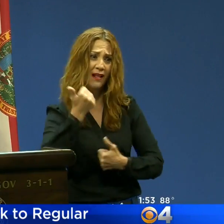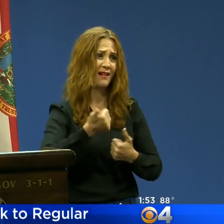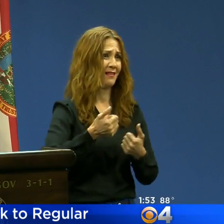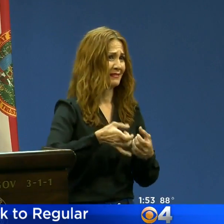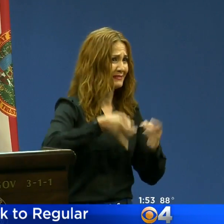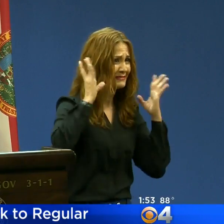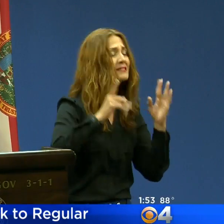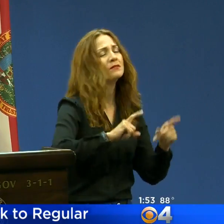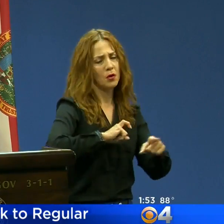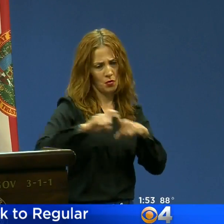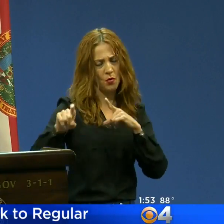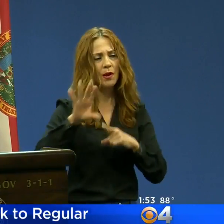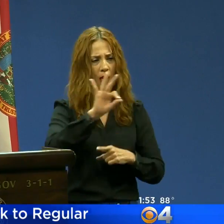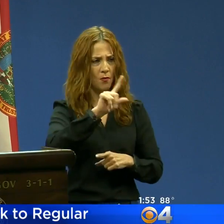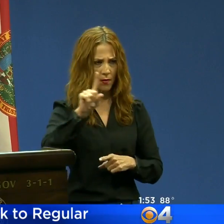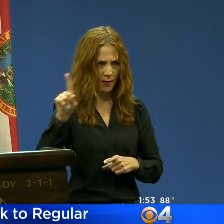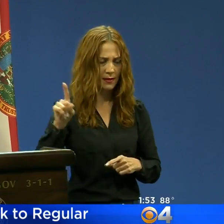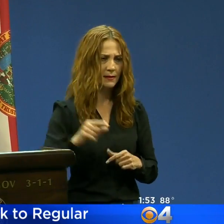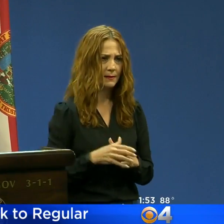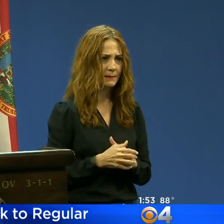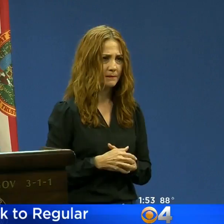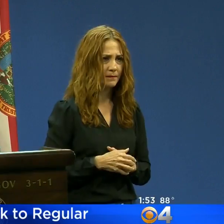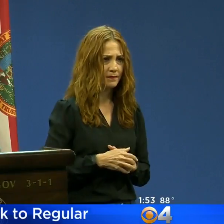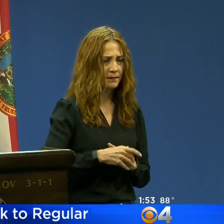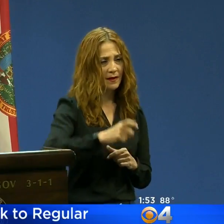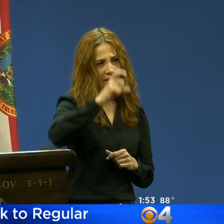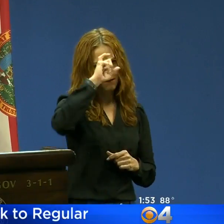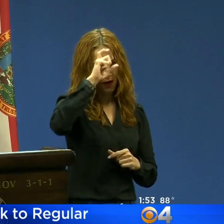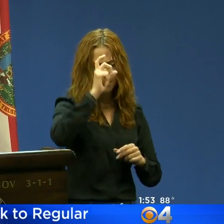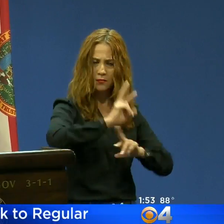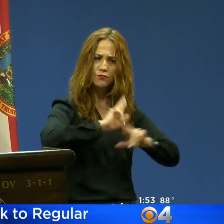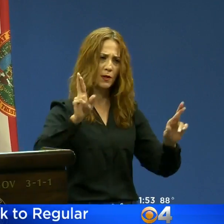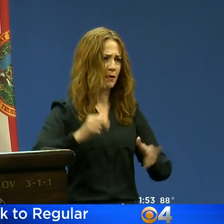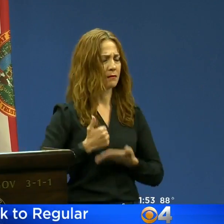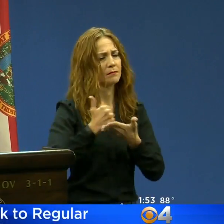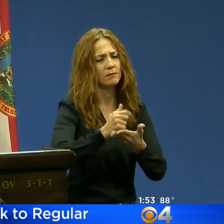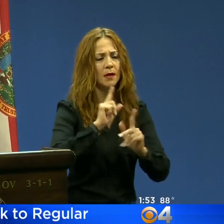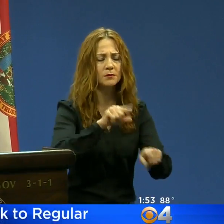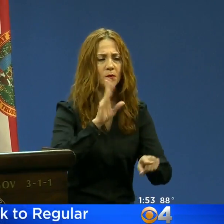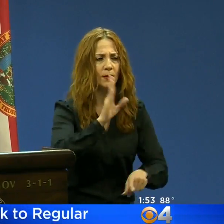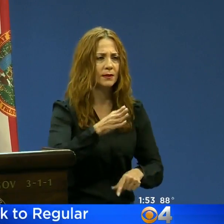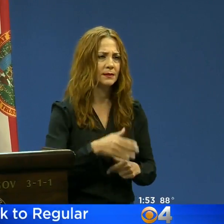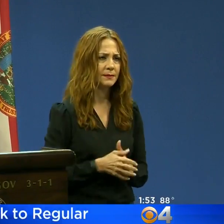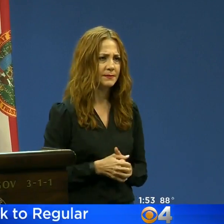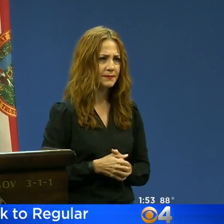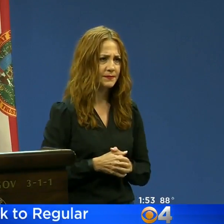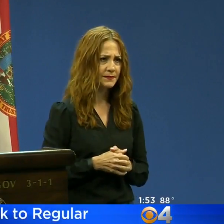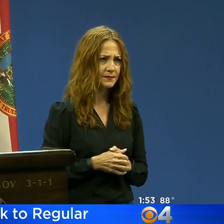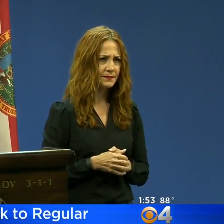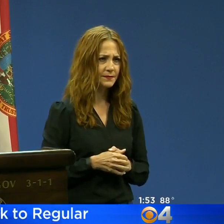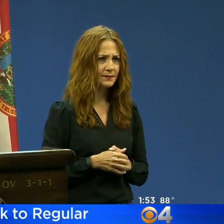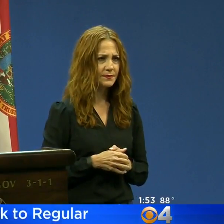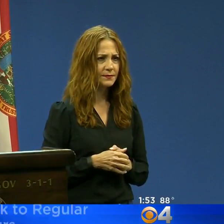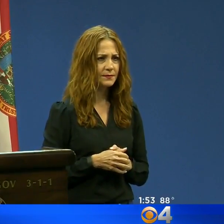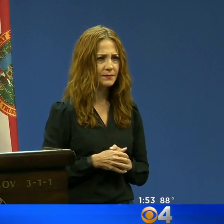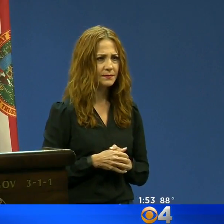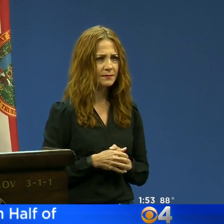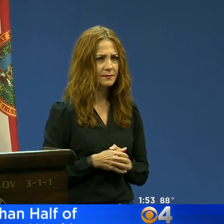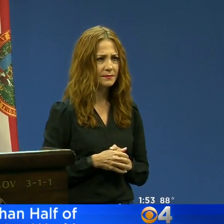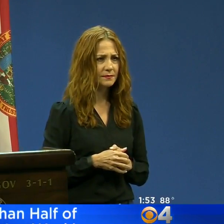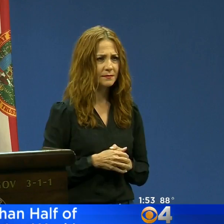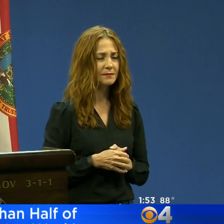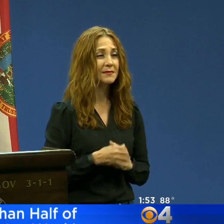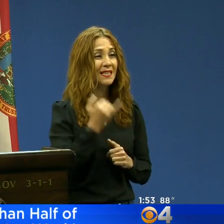911. And our firefighters will respond and assess the situation, and if you need to be transported to a hospital, you will